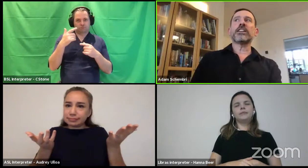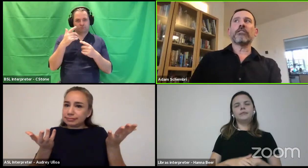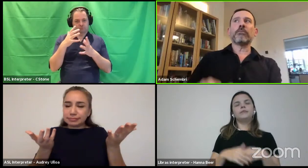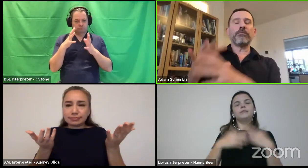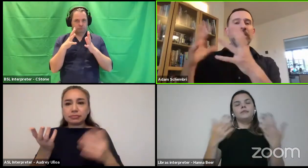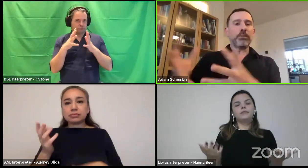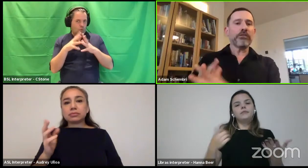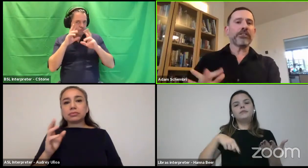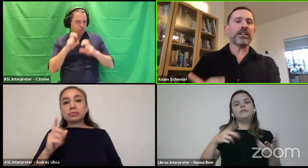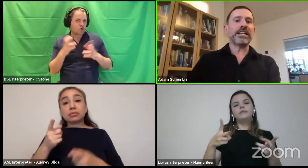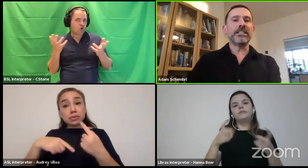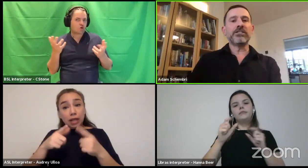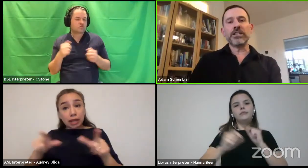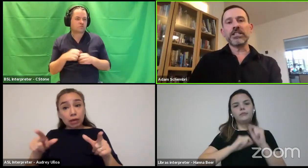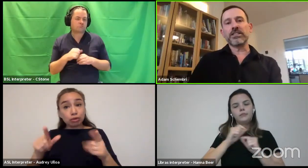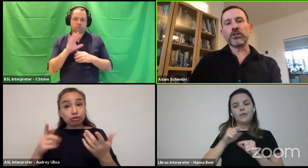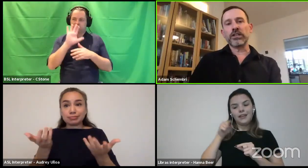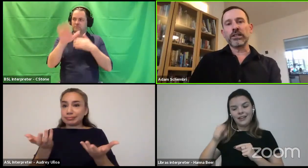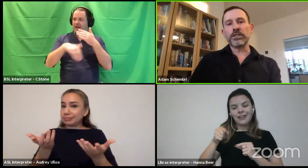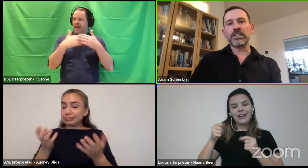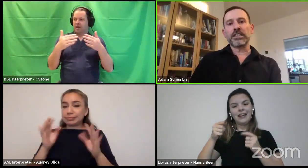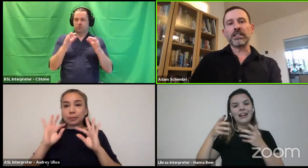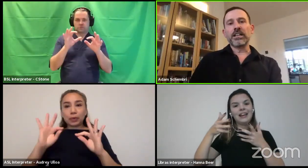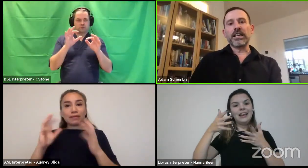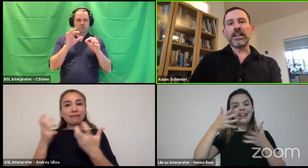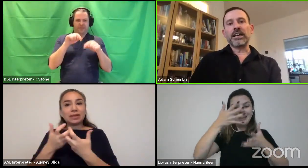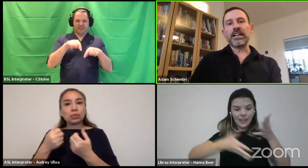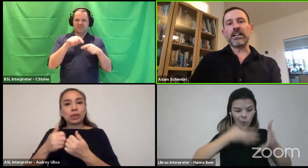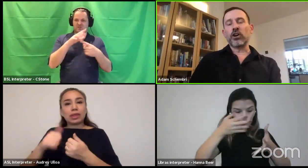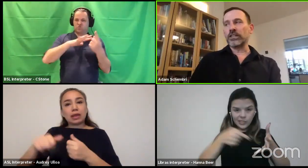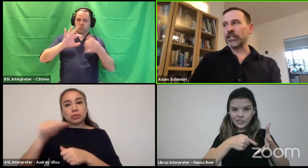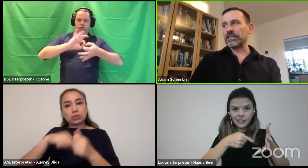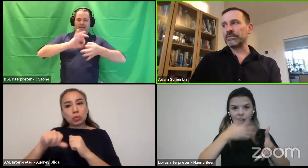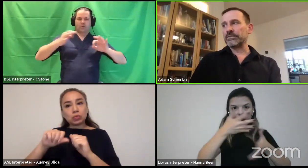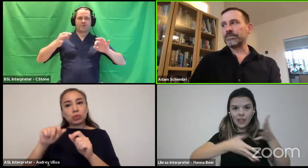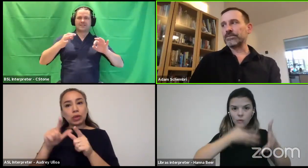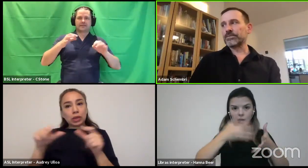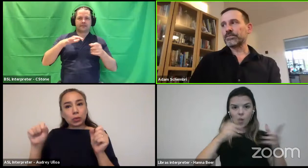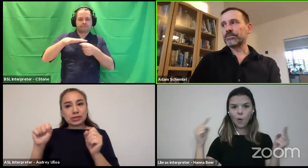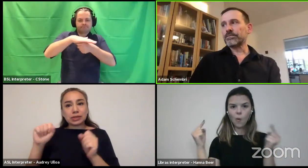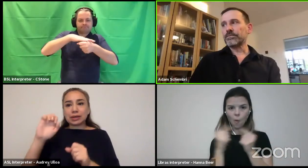languages fit perfectly into this sociolinguistic ecology.